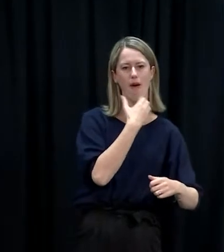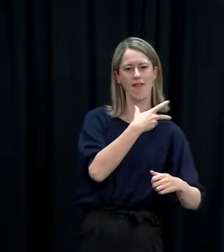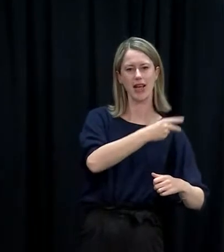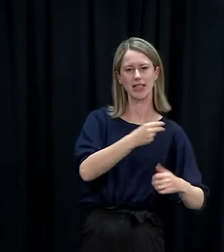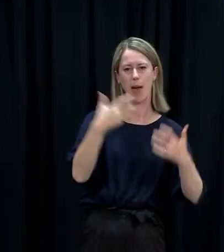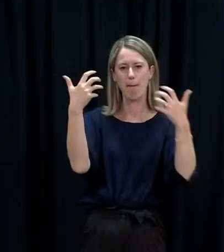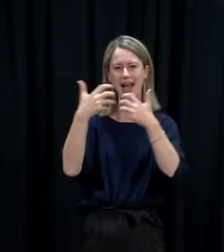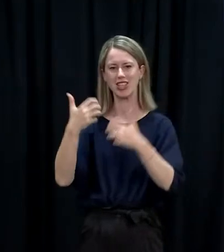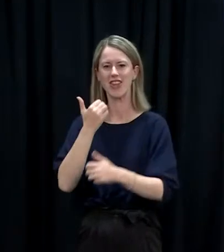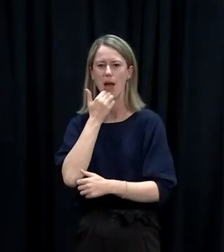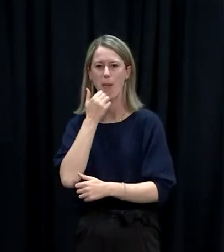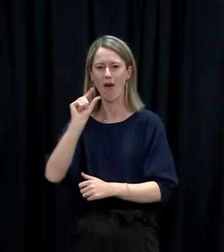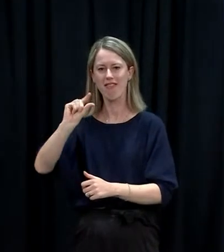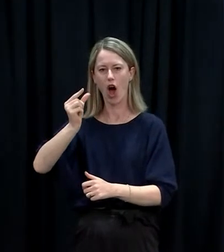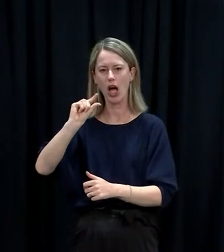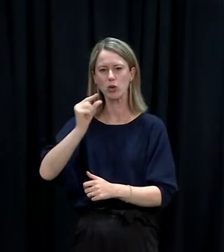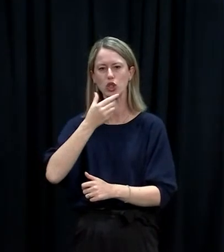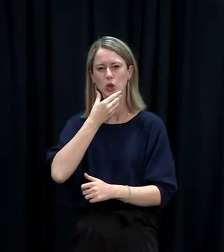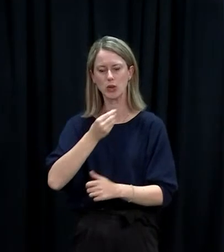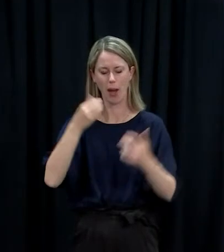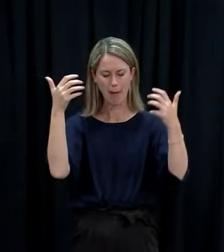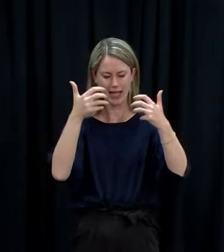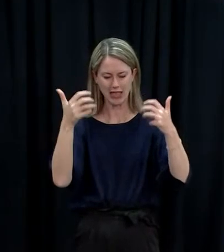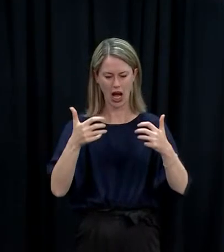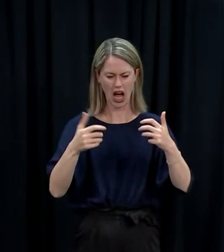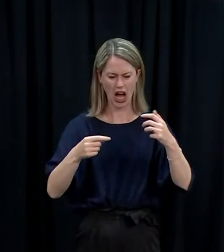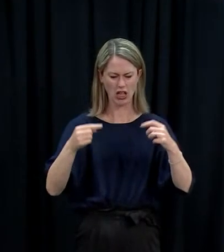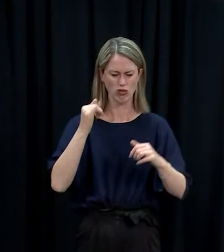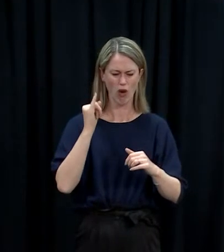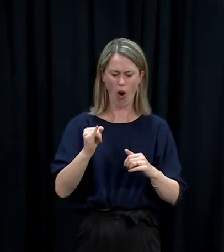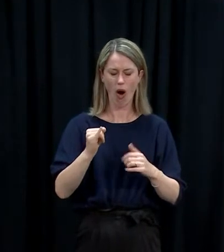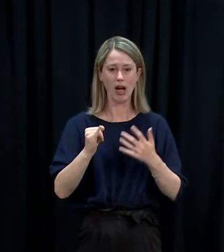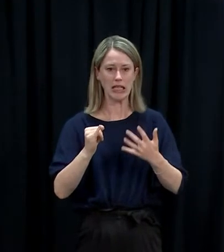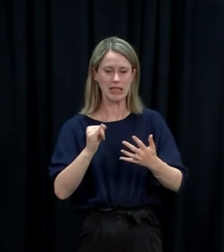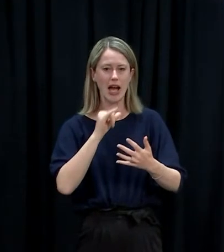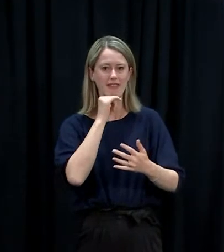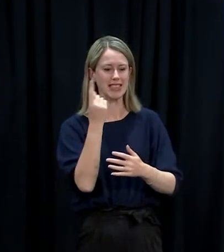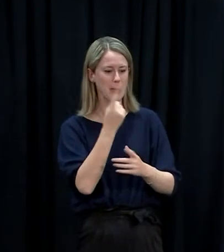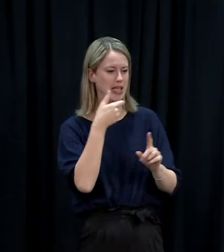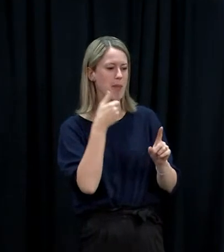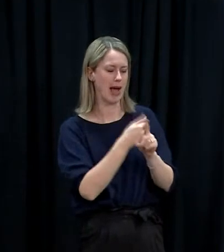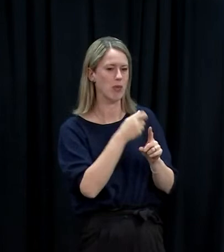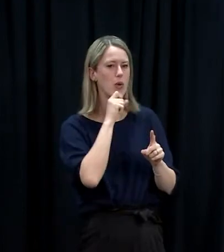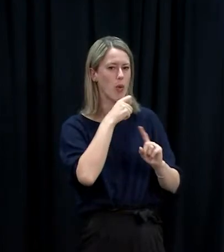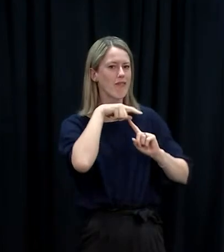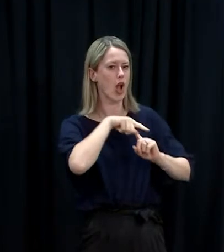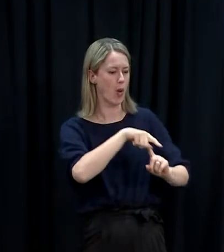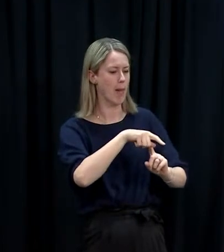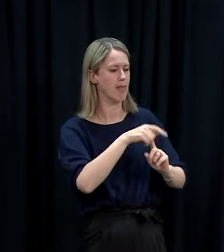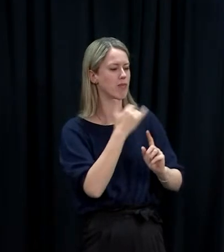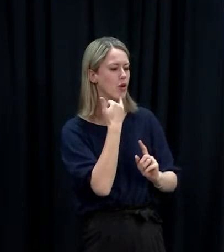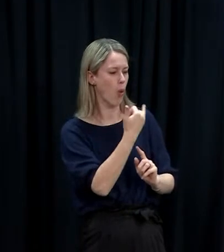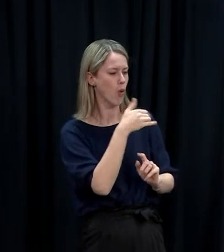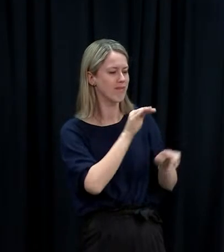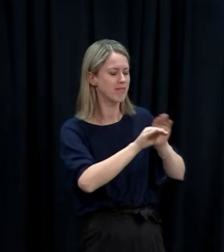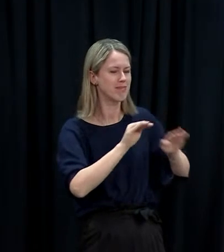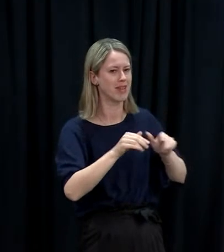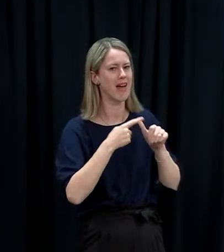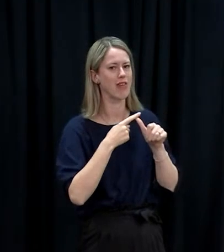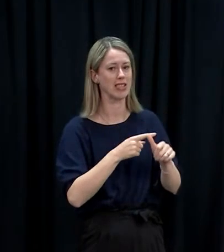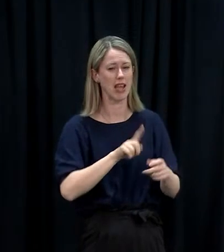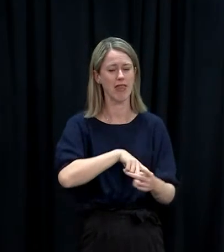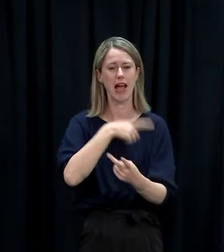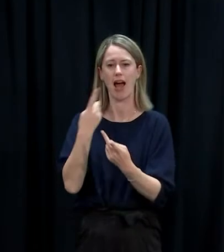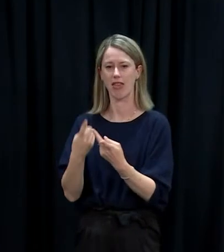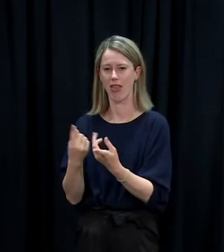up immediately, and in that case it was picked up and all those who were affected were followed up and given advice. The other